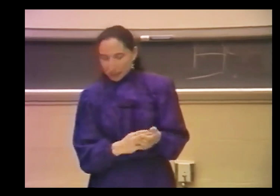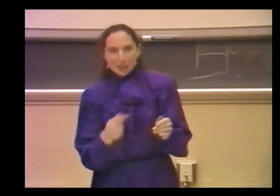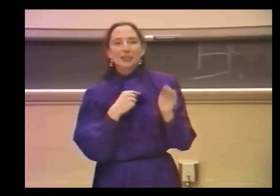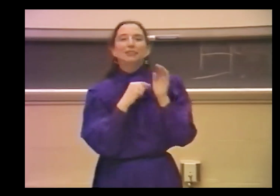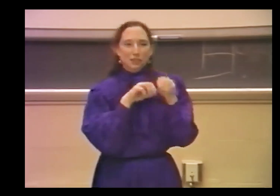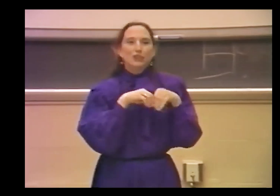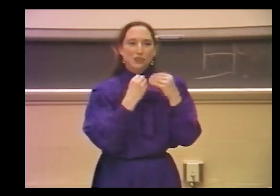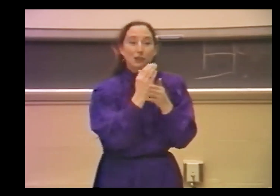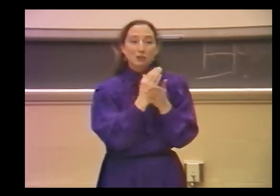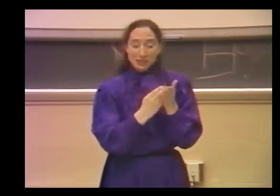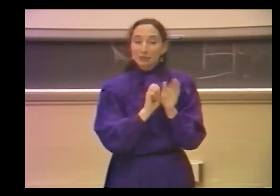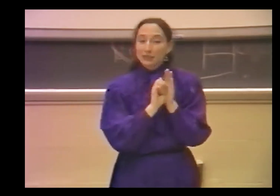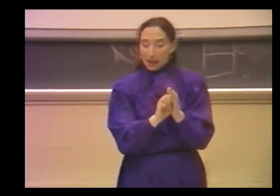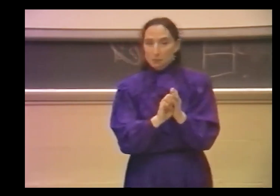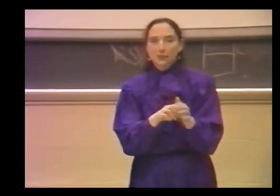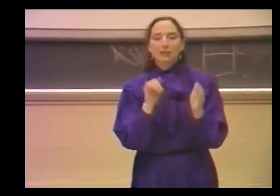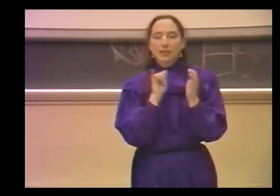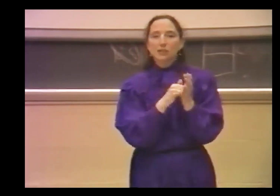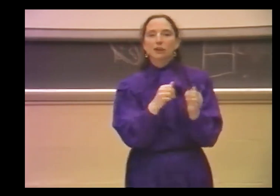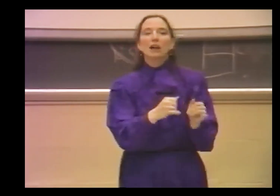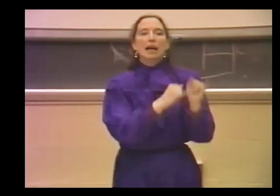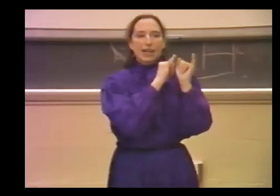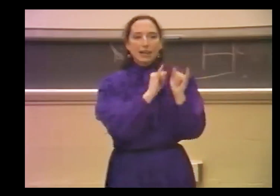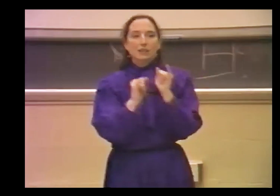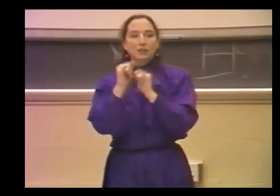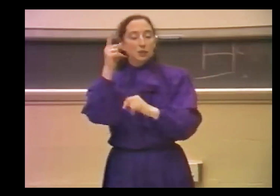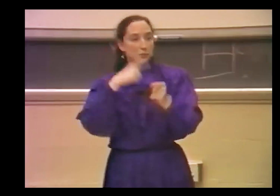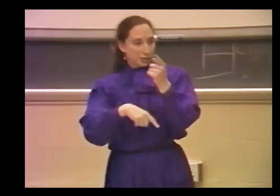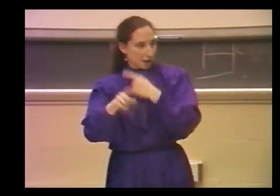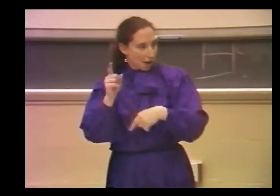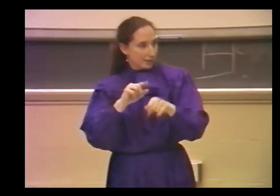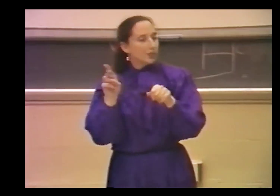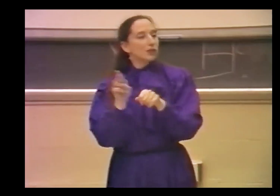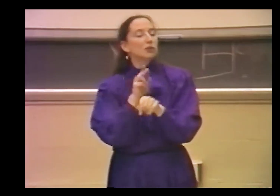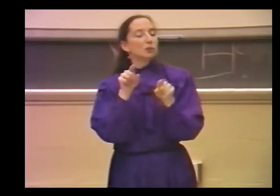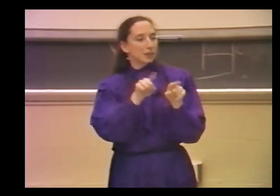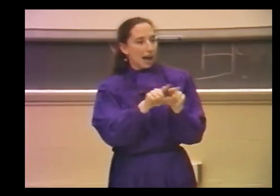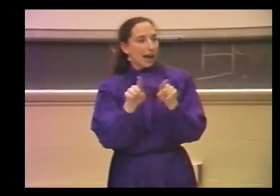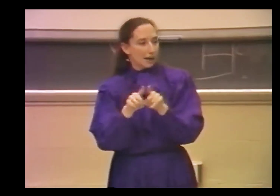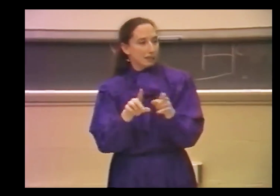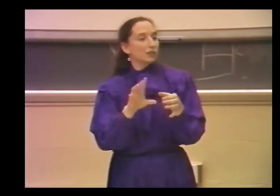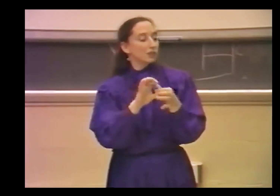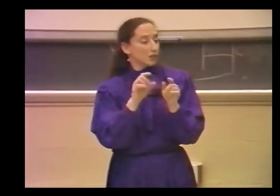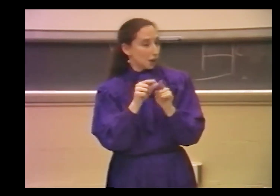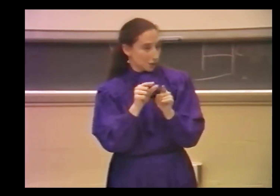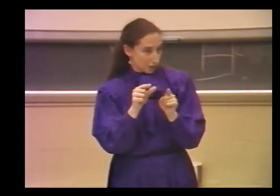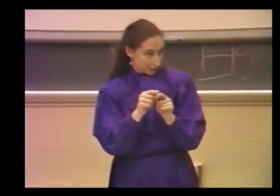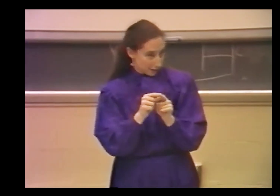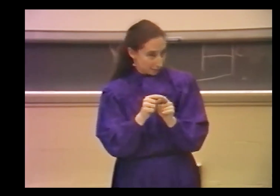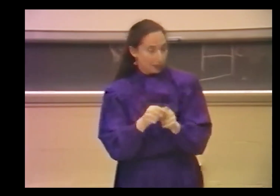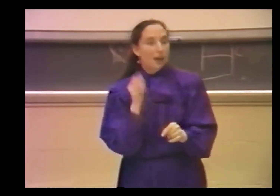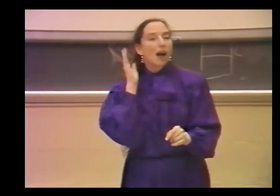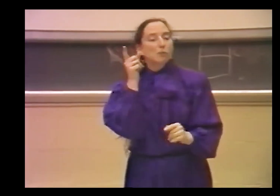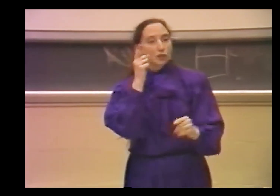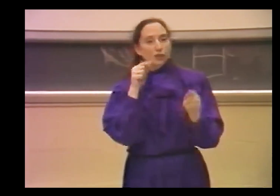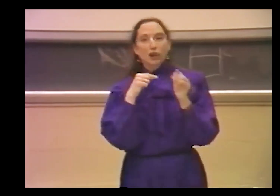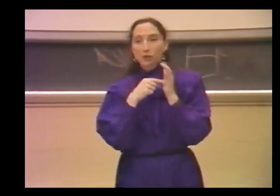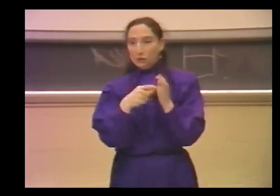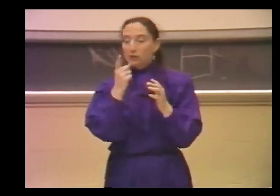Let me show you some examples. Now, these are individual signs used as conjunctions. We'll show you